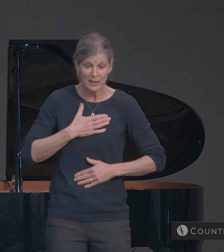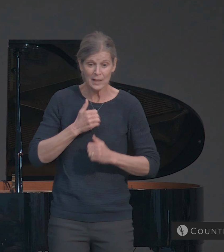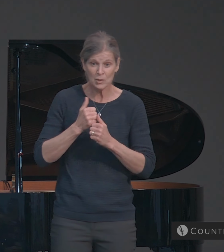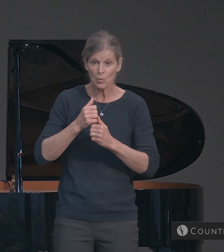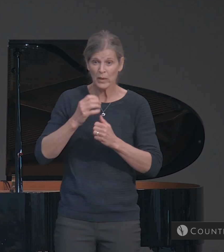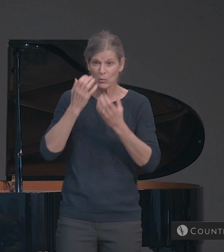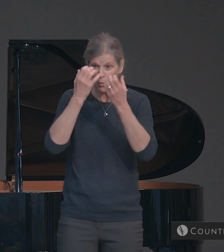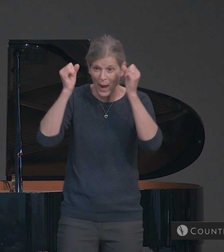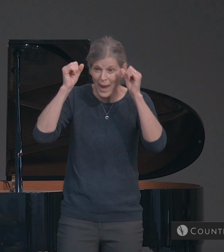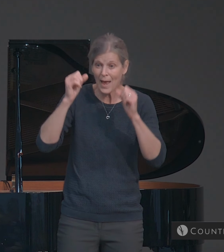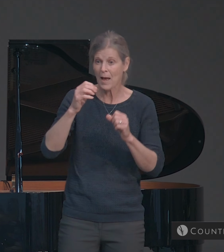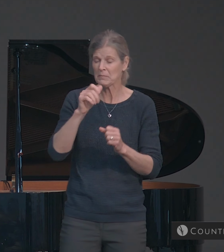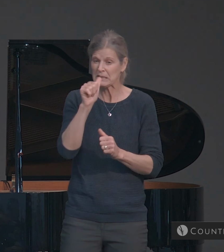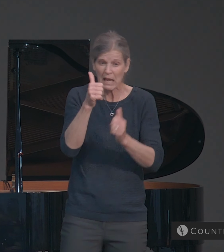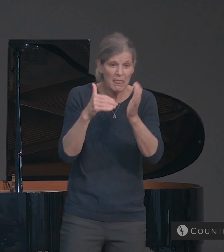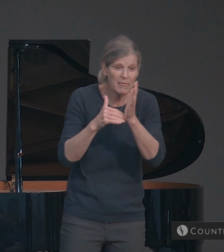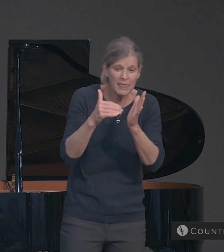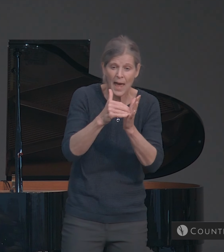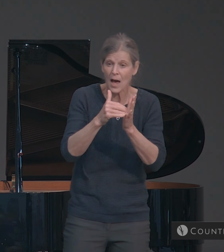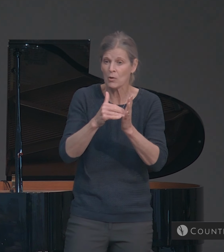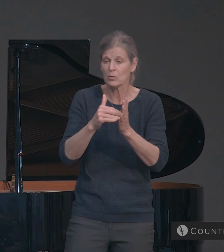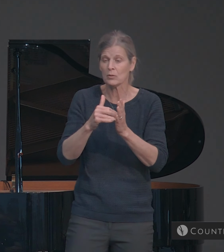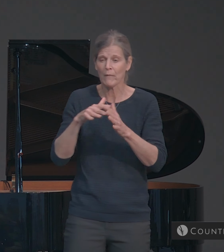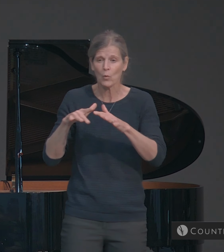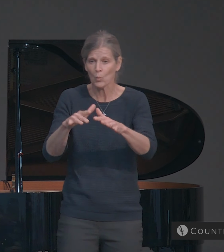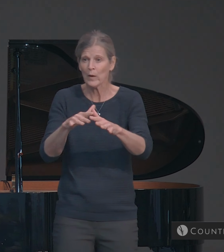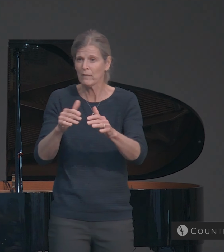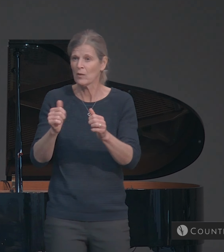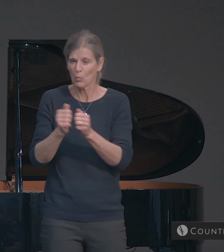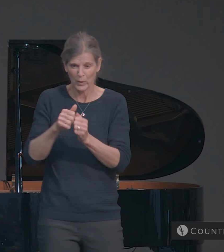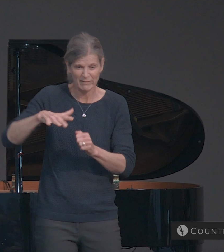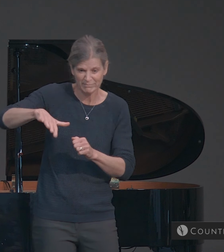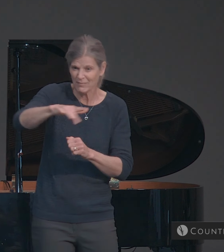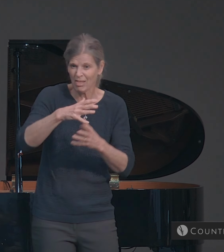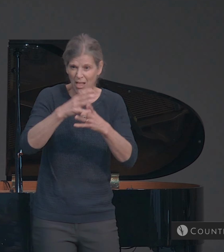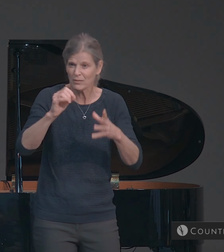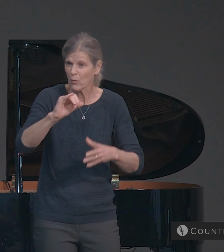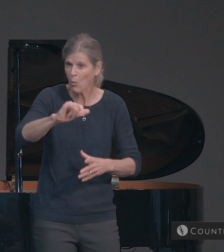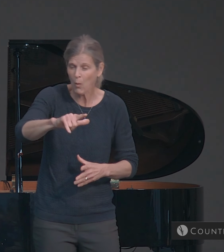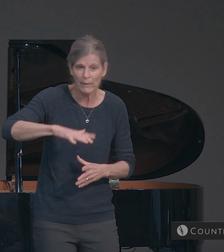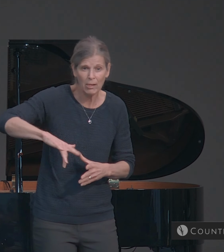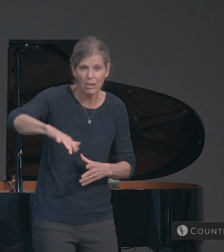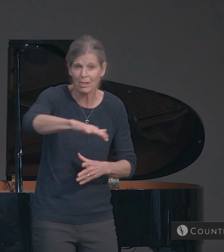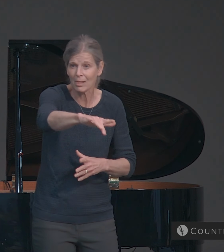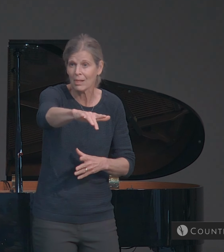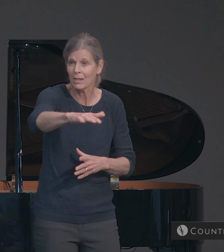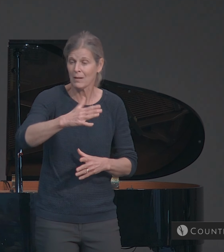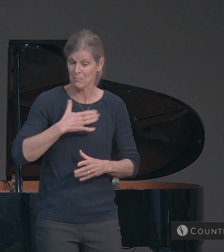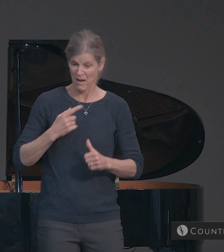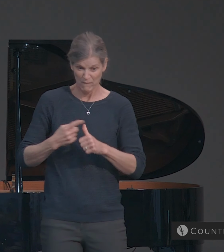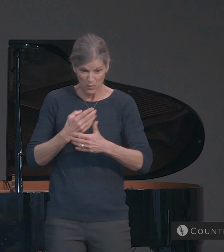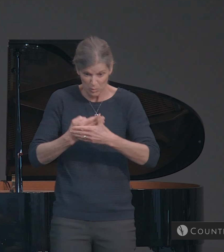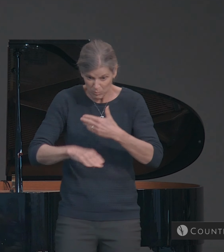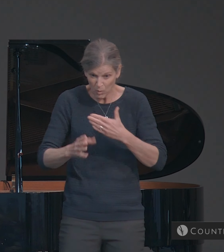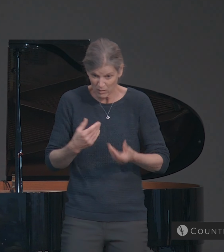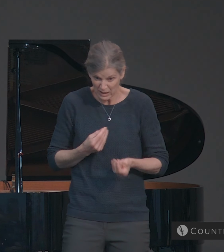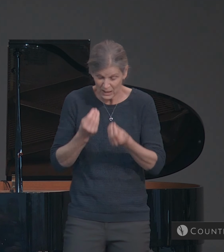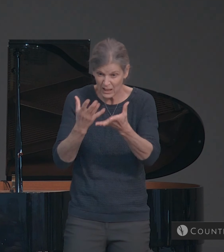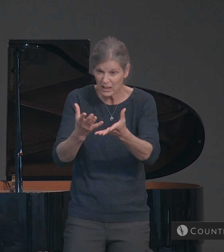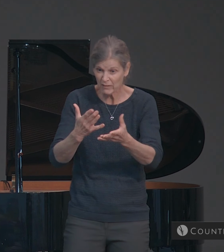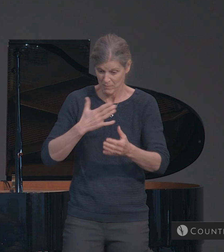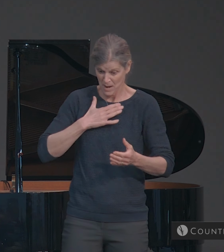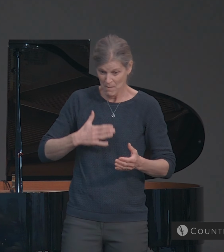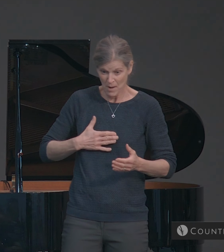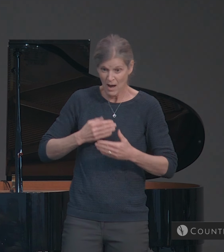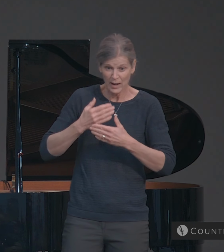rams, with 10,000s of rivers of oil? Shall I give my firstborn for my transgression, the fruit of my body for